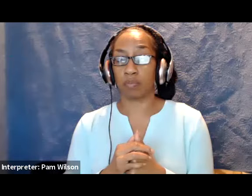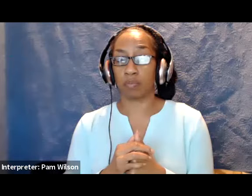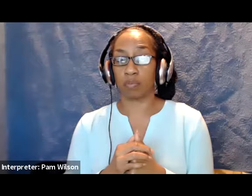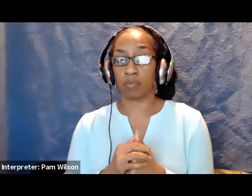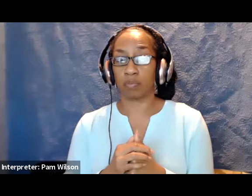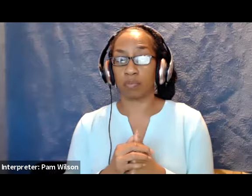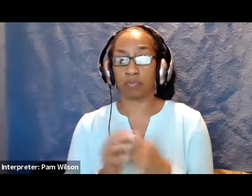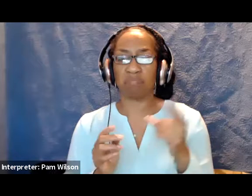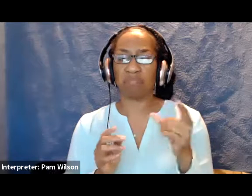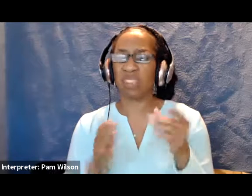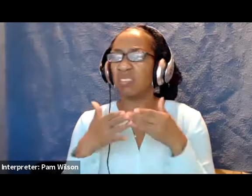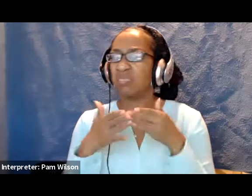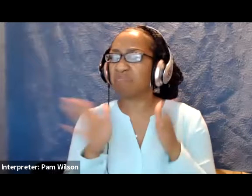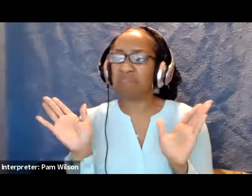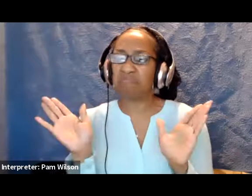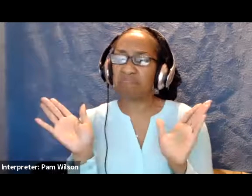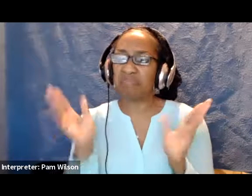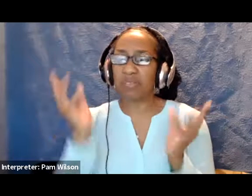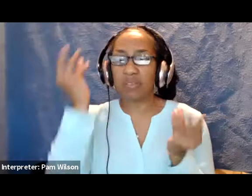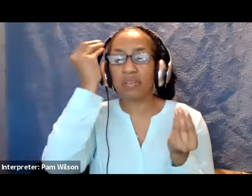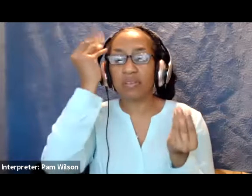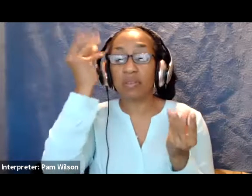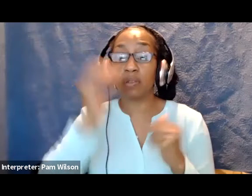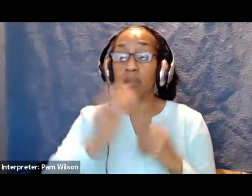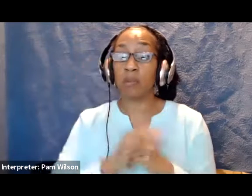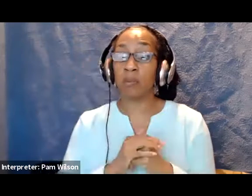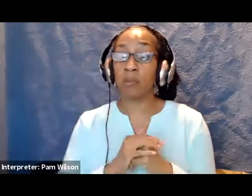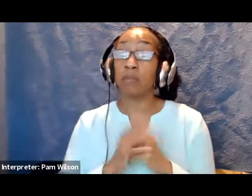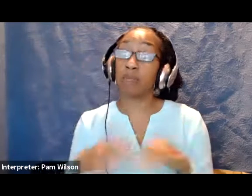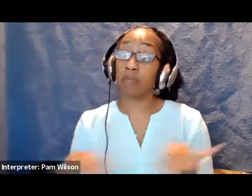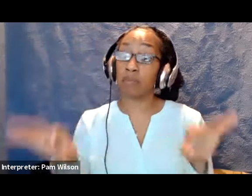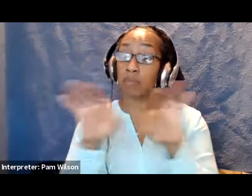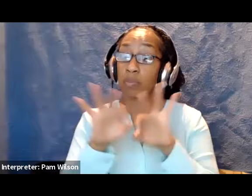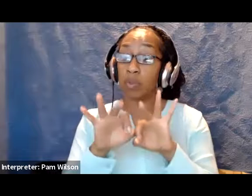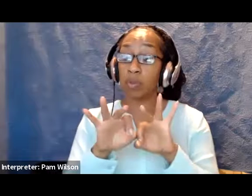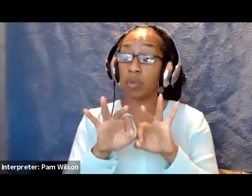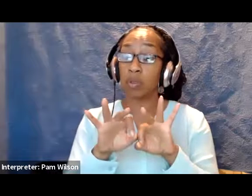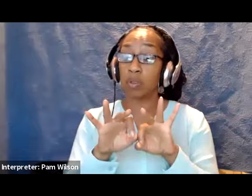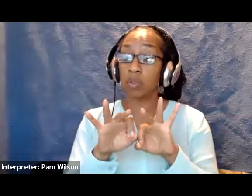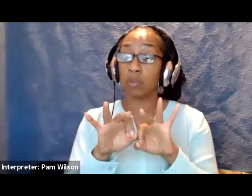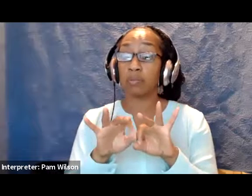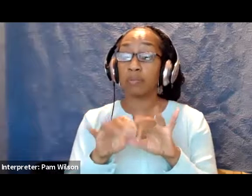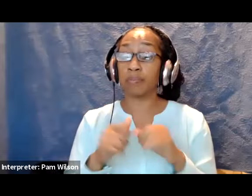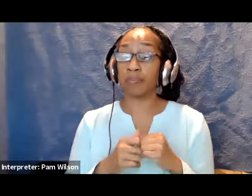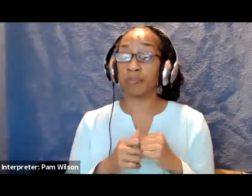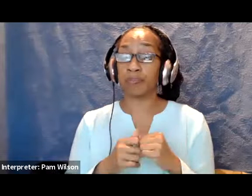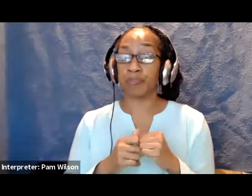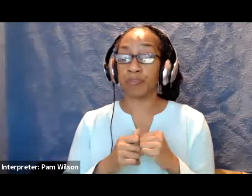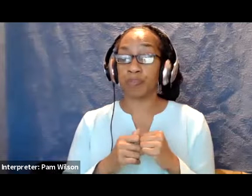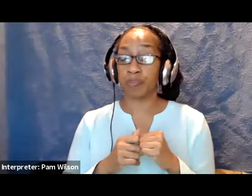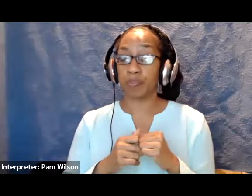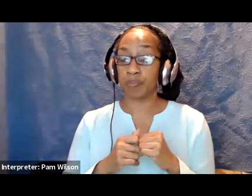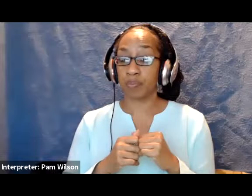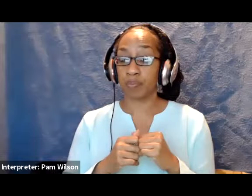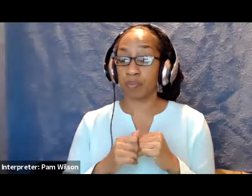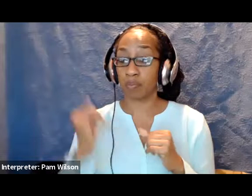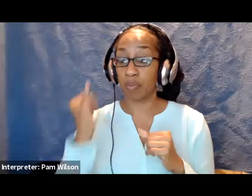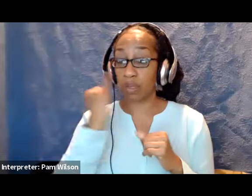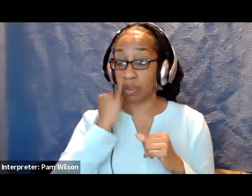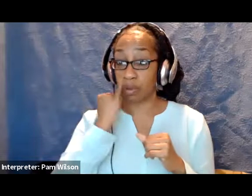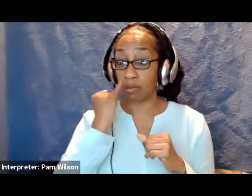universal, kind of random information, but really, really important, like kind of crucial. If you are